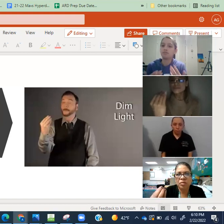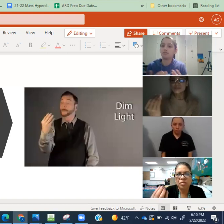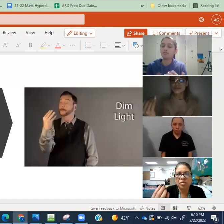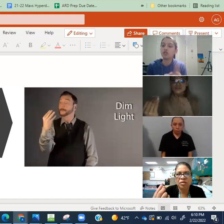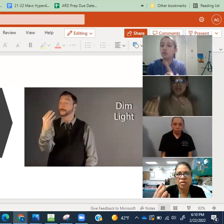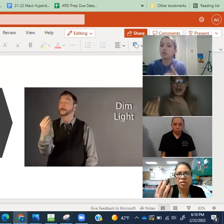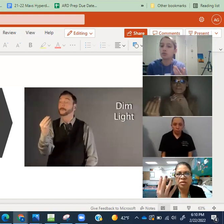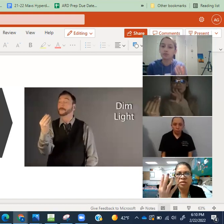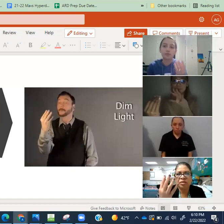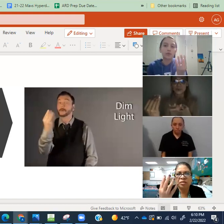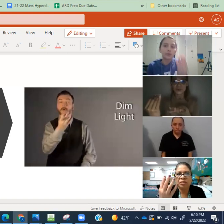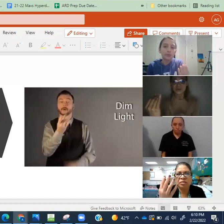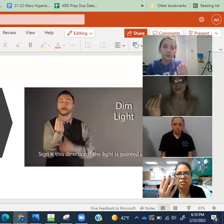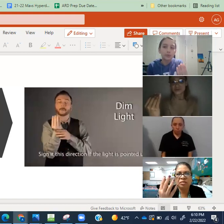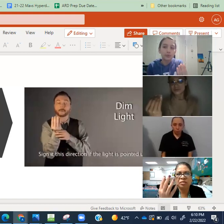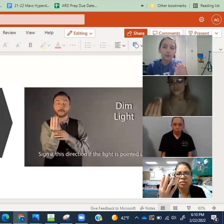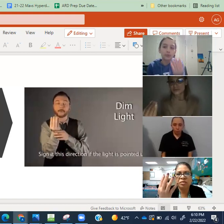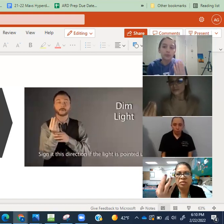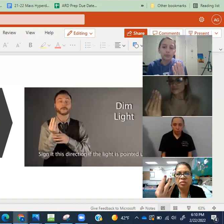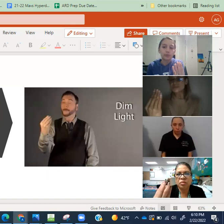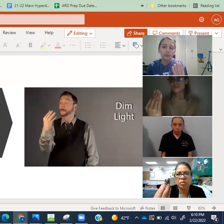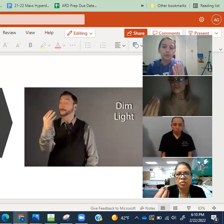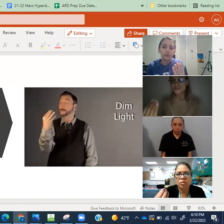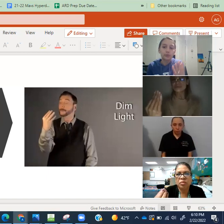would use.